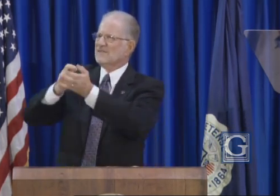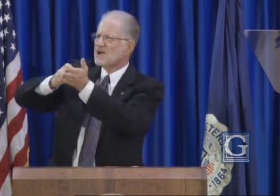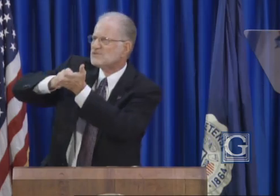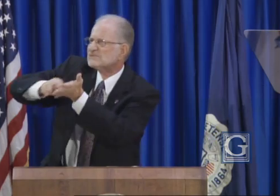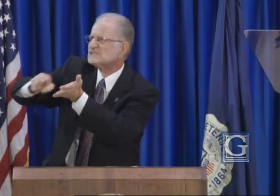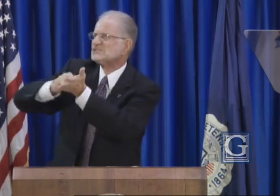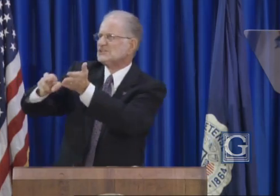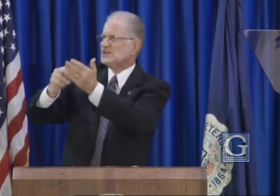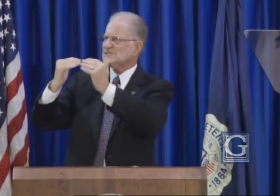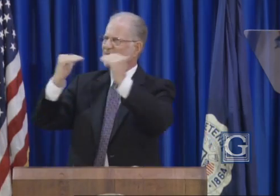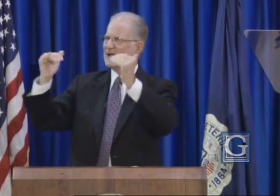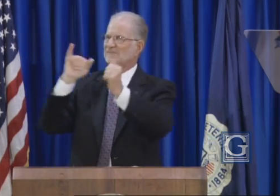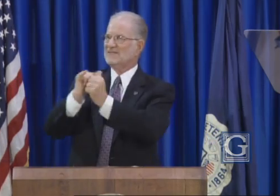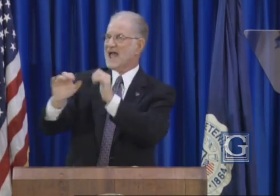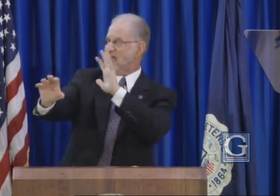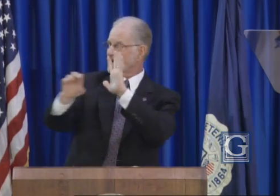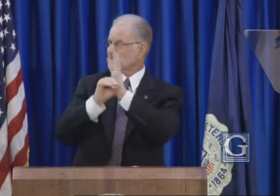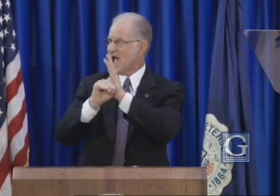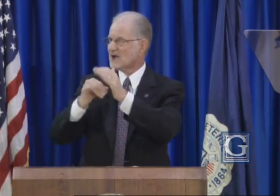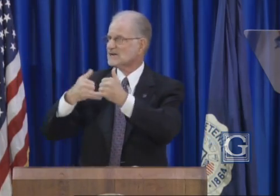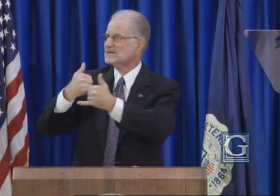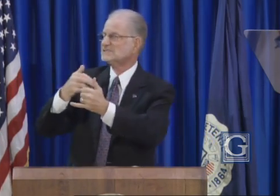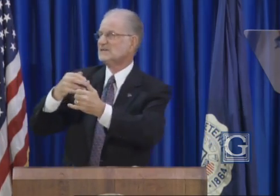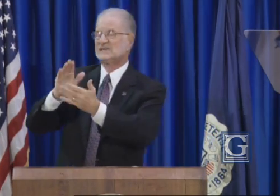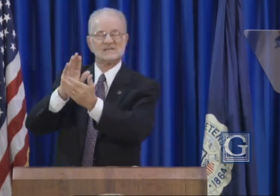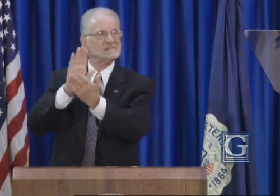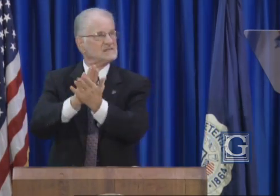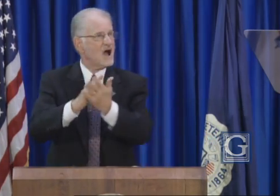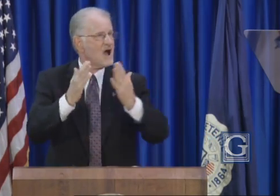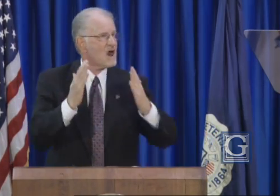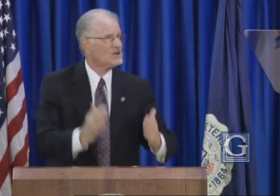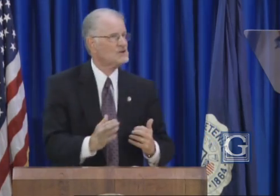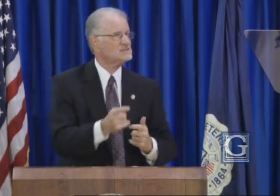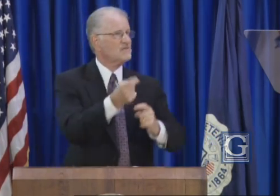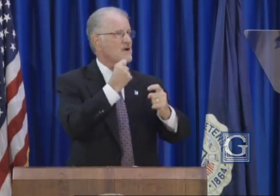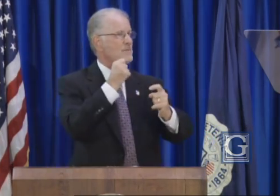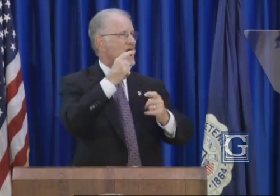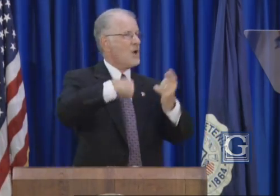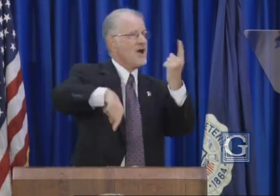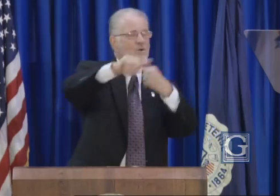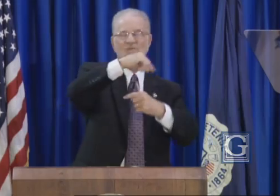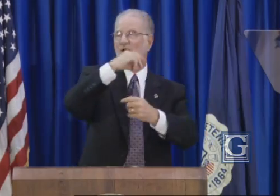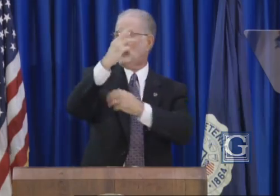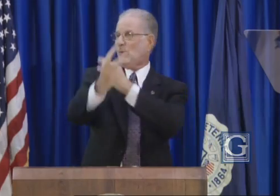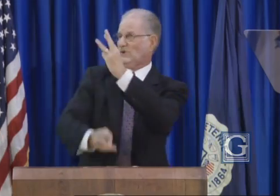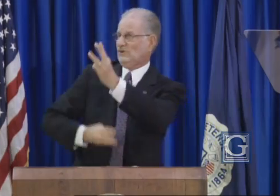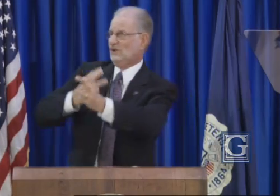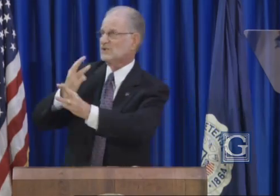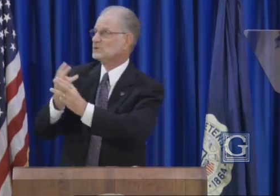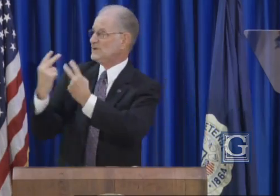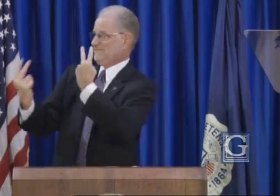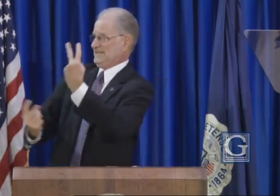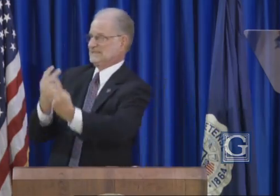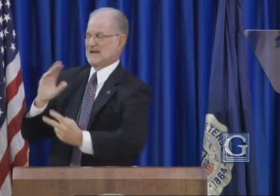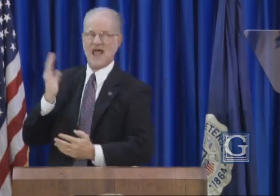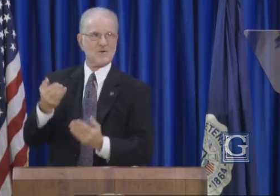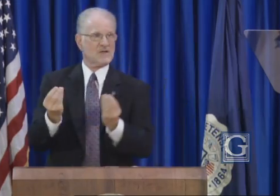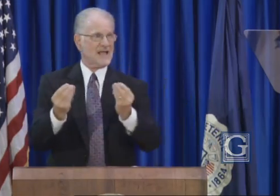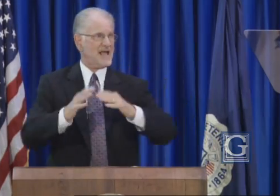I want us to attain research levels here that attract scholars from around the world to visit